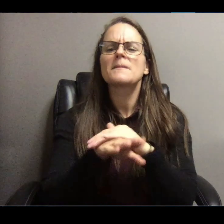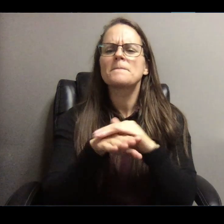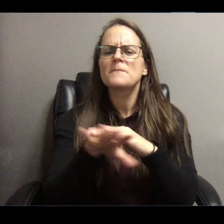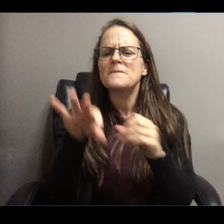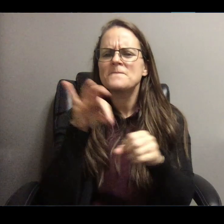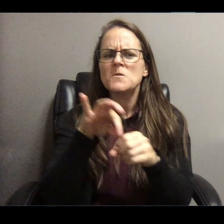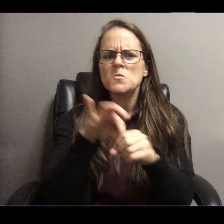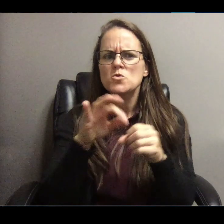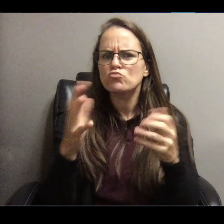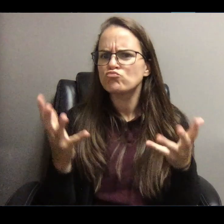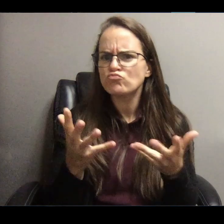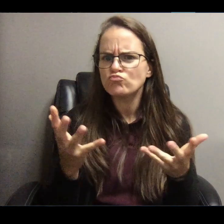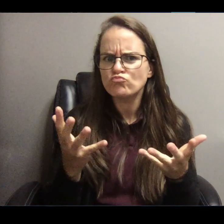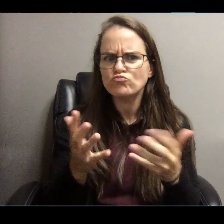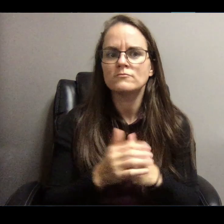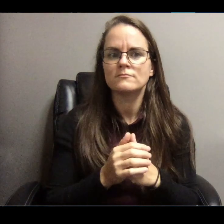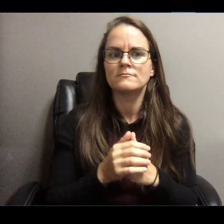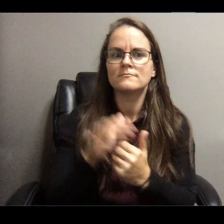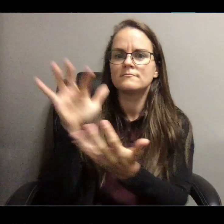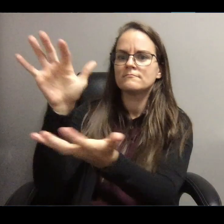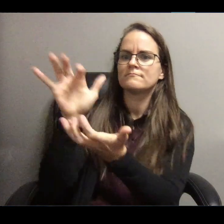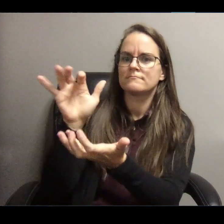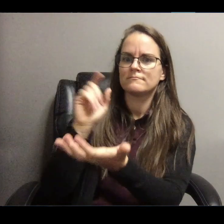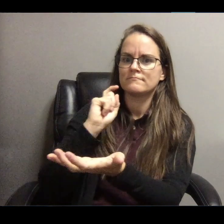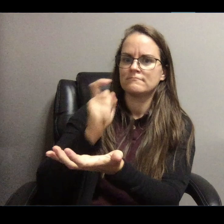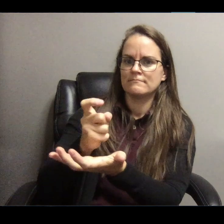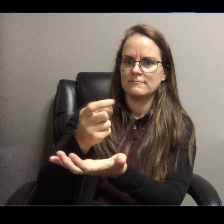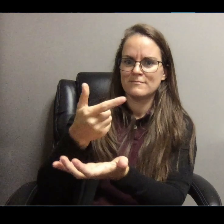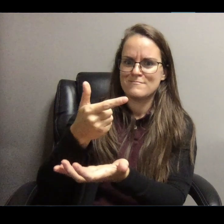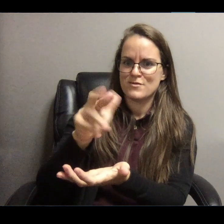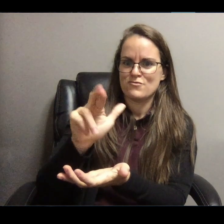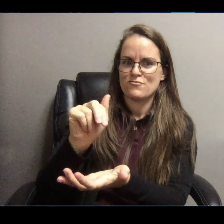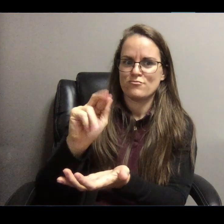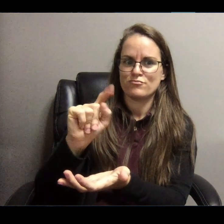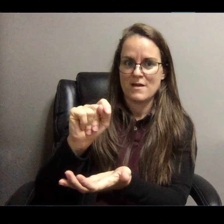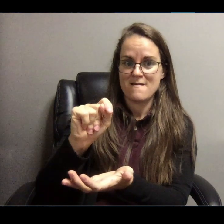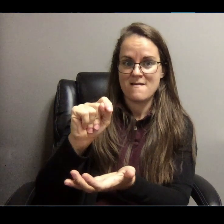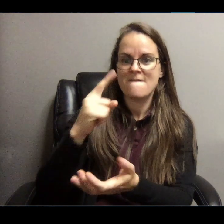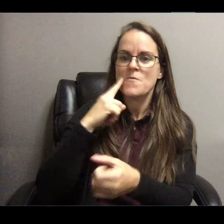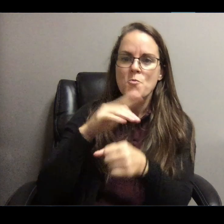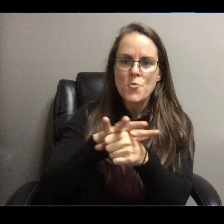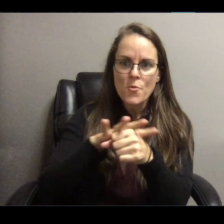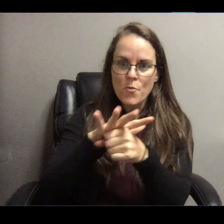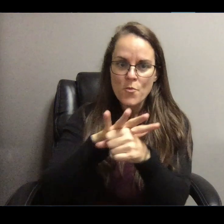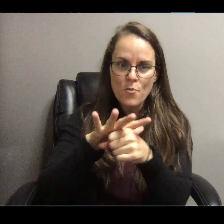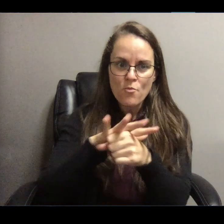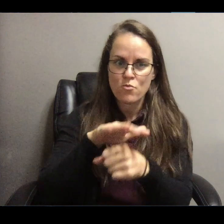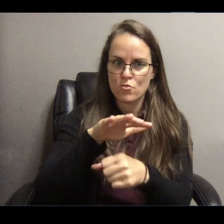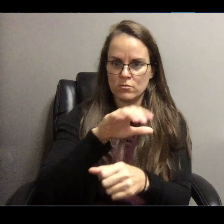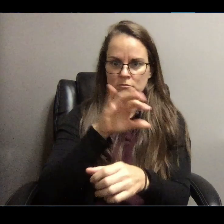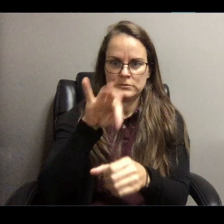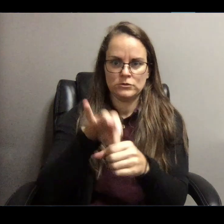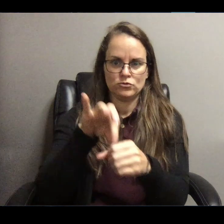And what exactly is accessible voting? This is something that's granted to local election